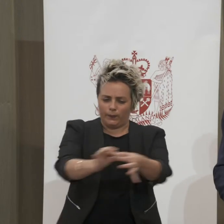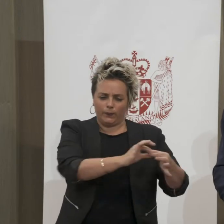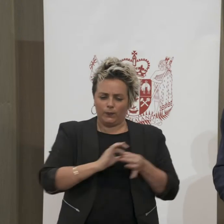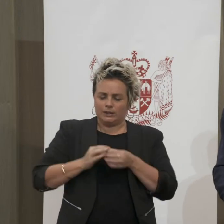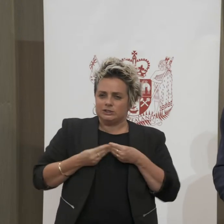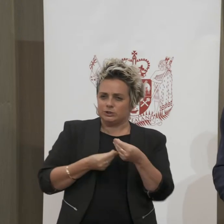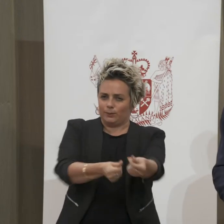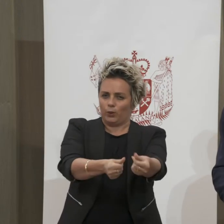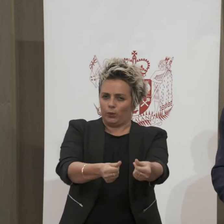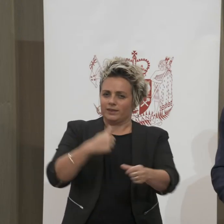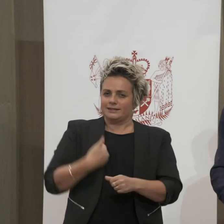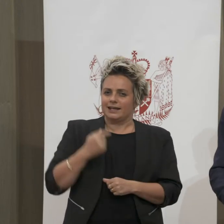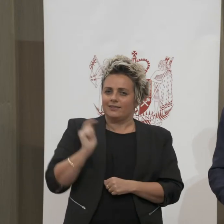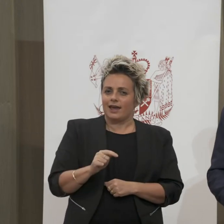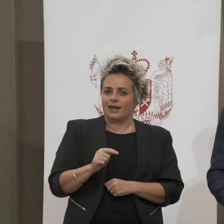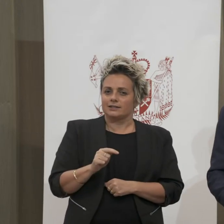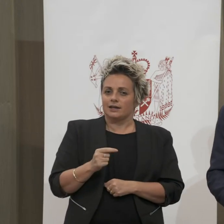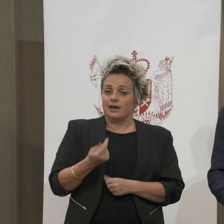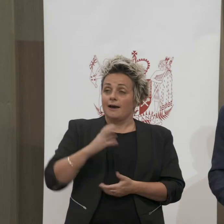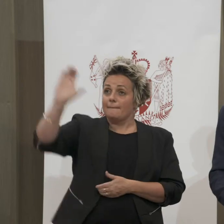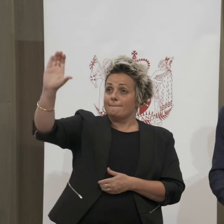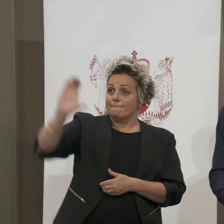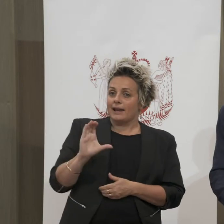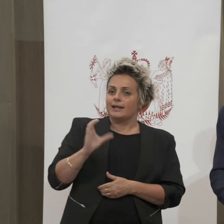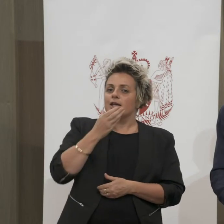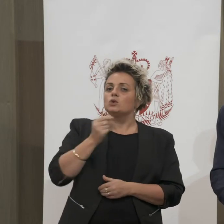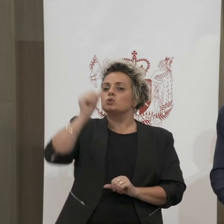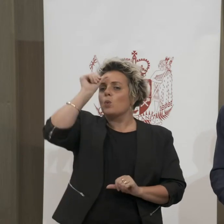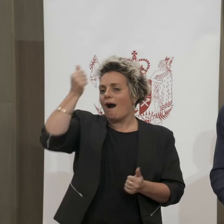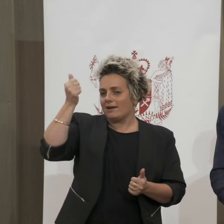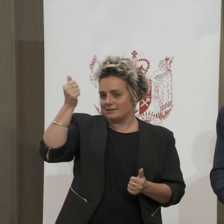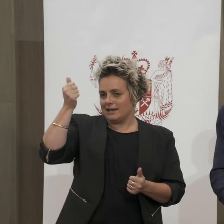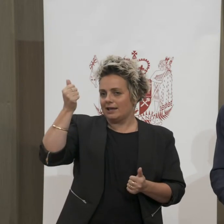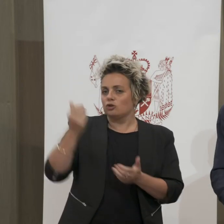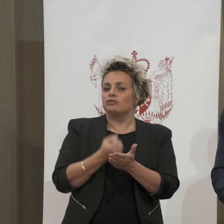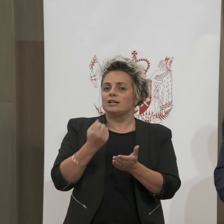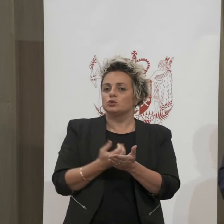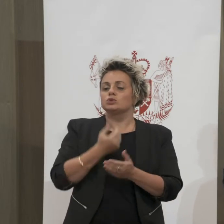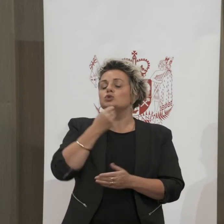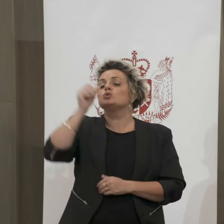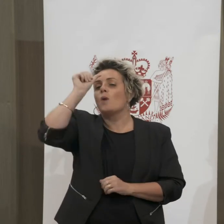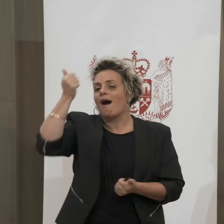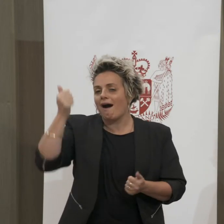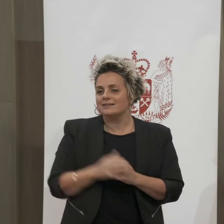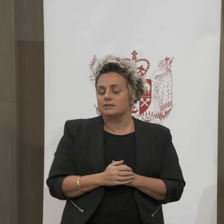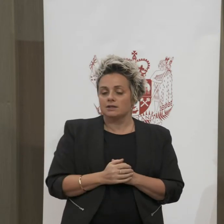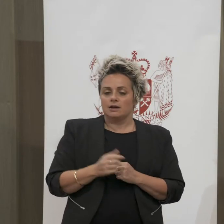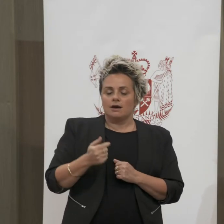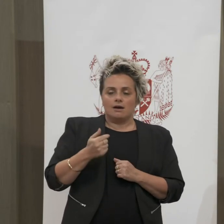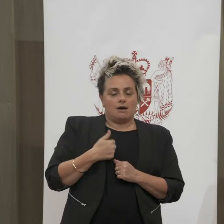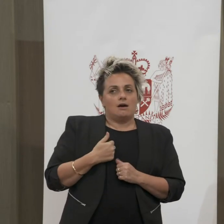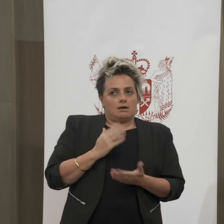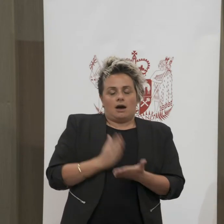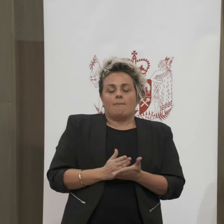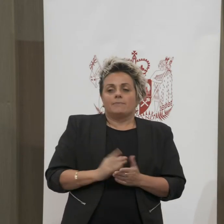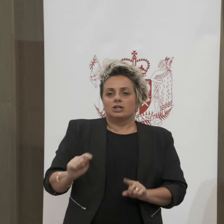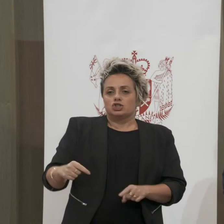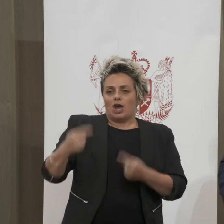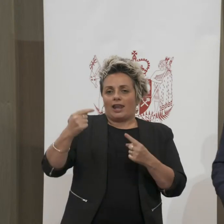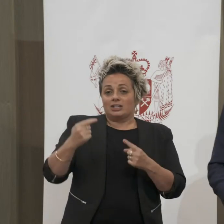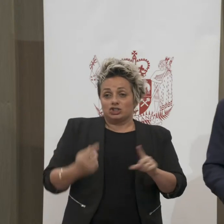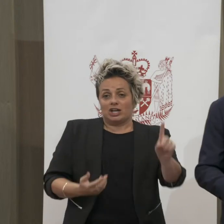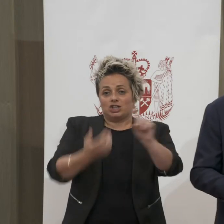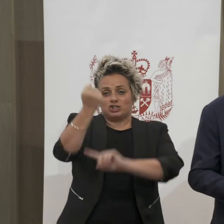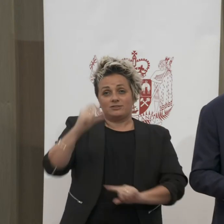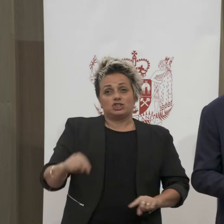and makes the most of the money and resources available. I don't underestimate the challenge it will take to achieve